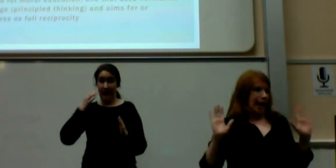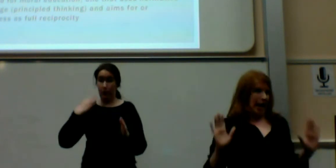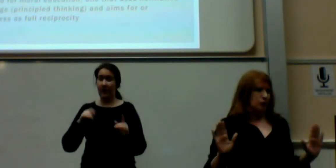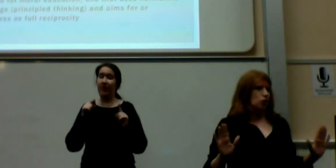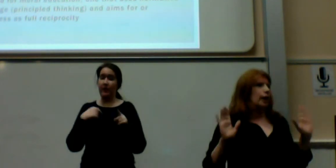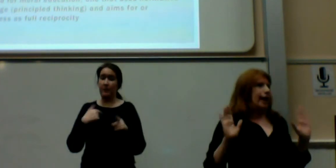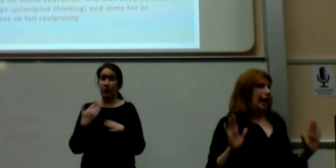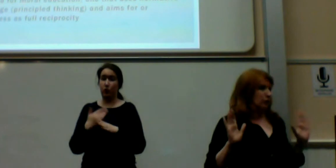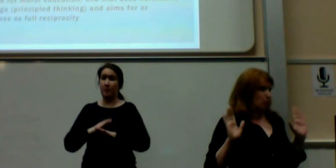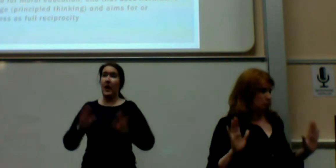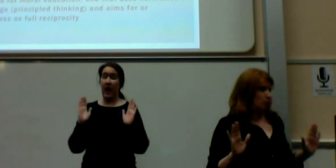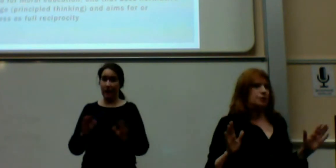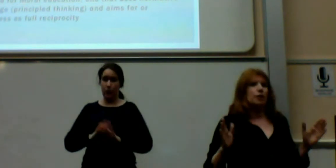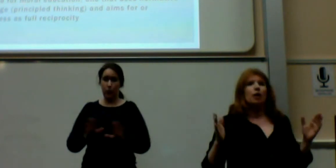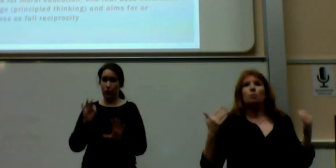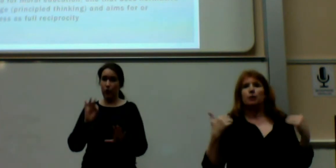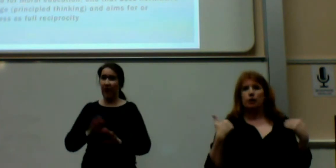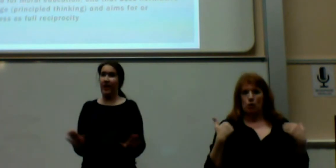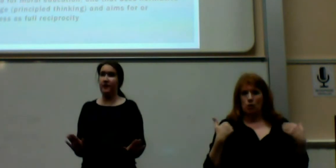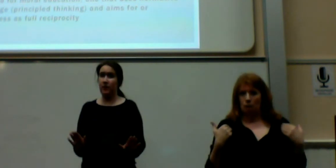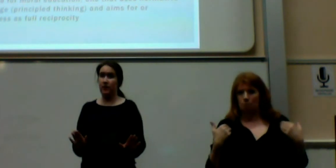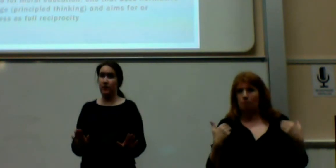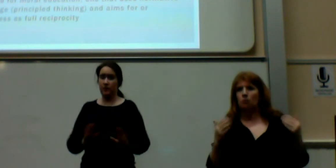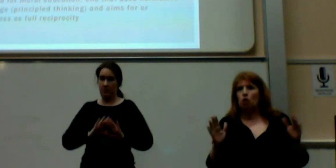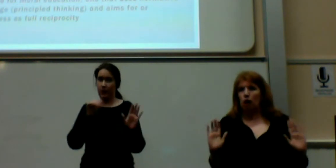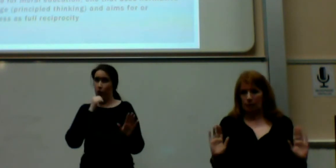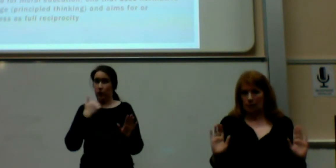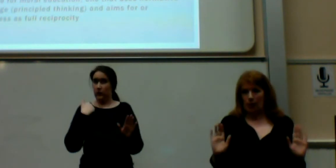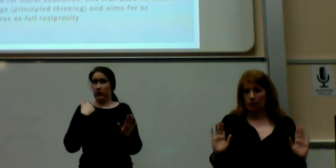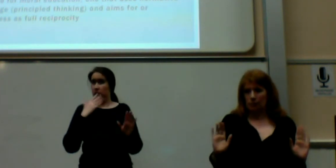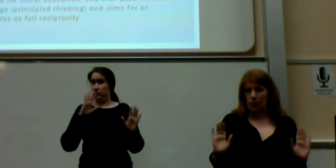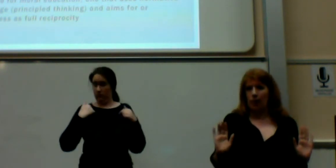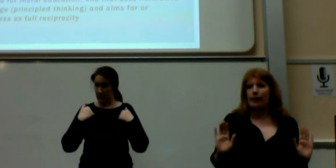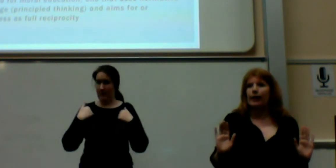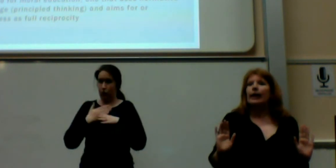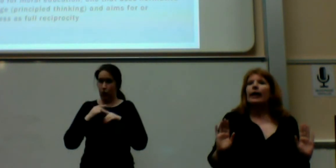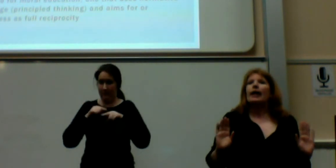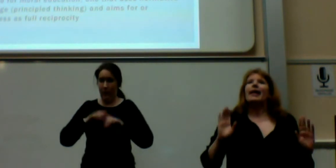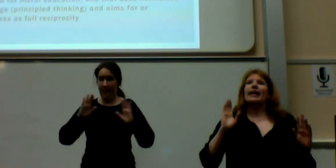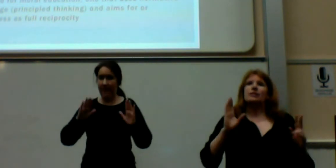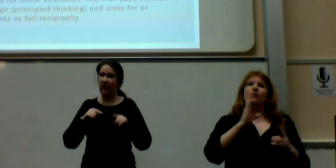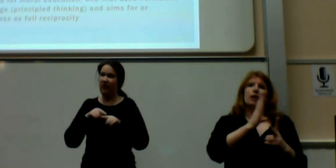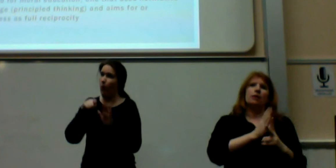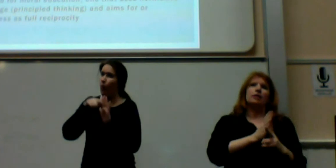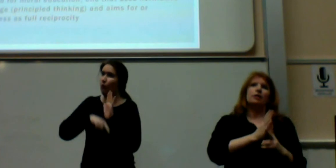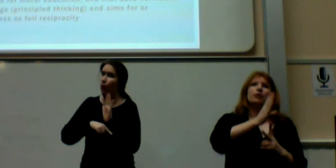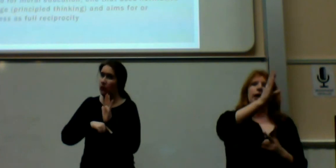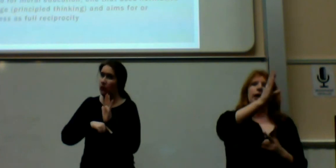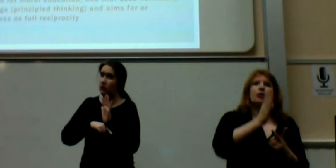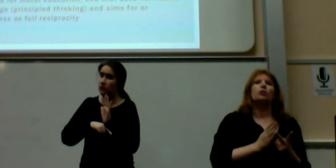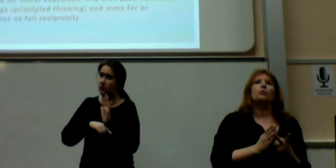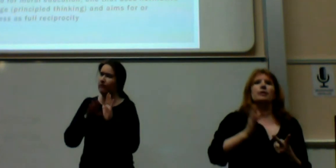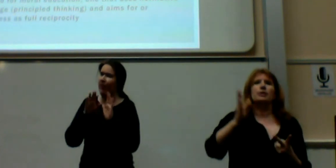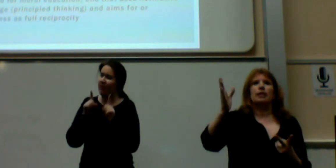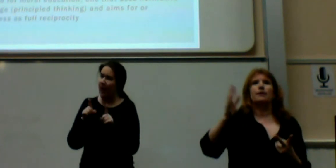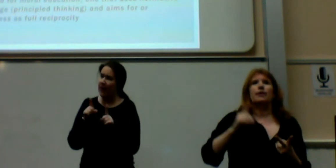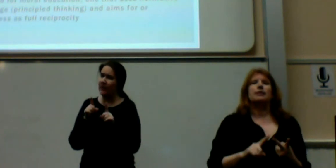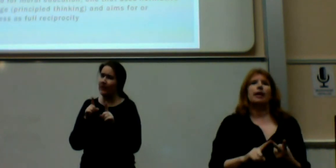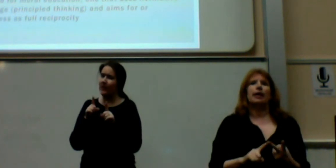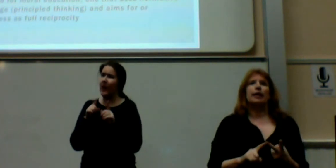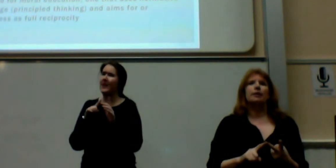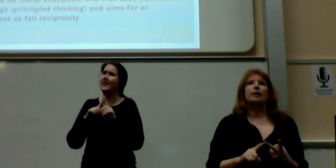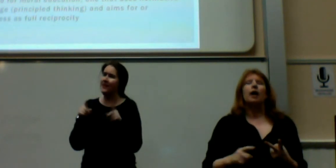job, I have no choice, please don't come talk to me, okay? That's a very different ethical